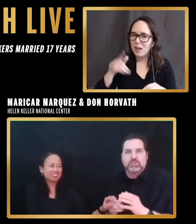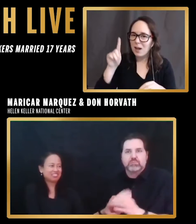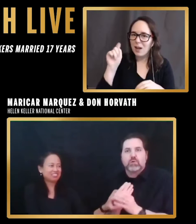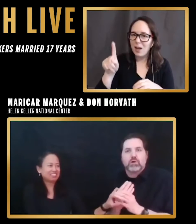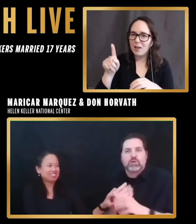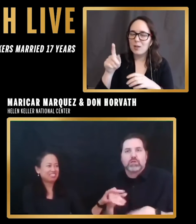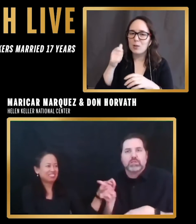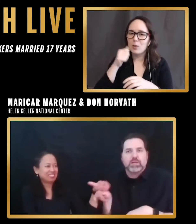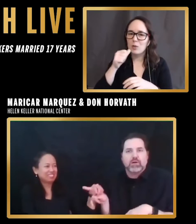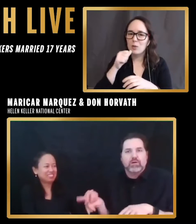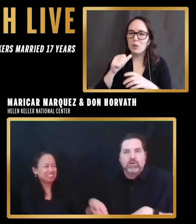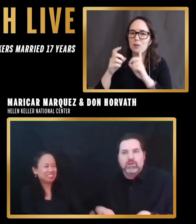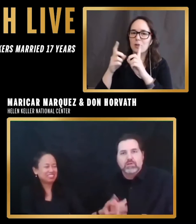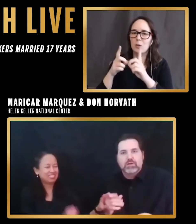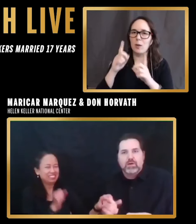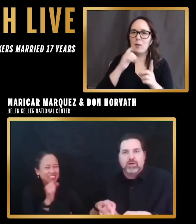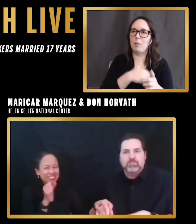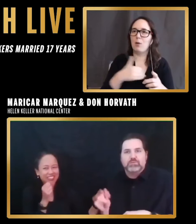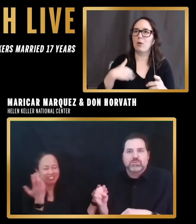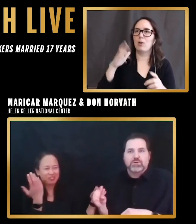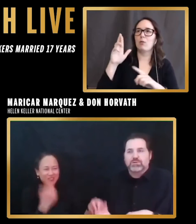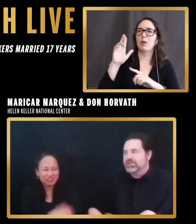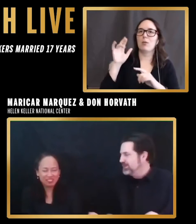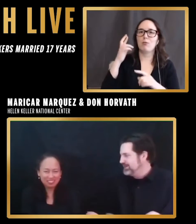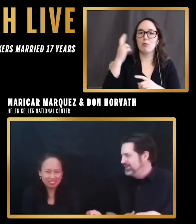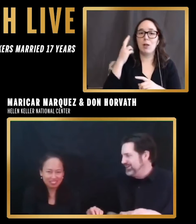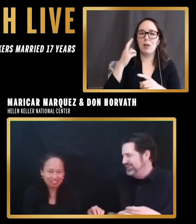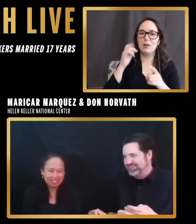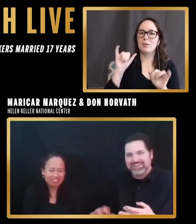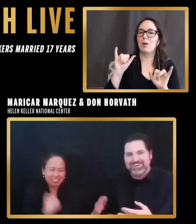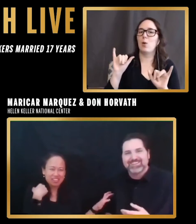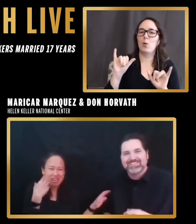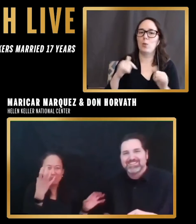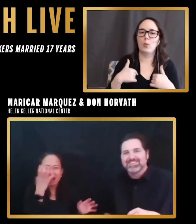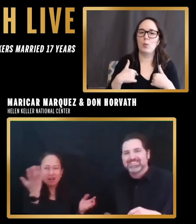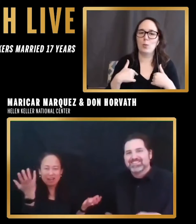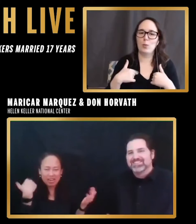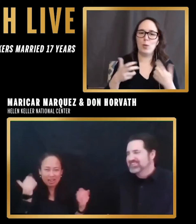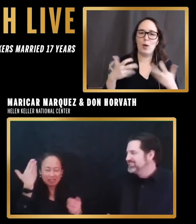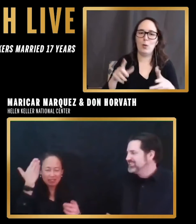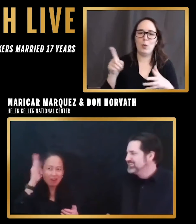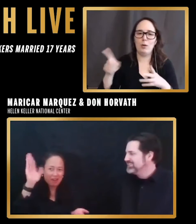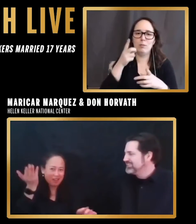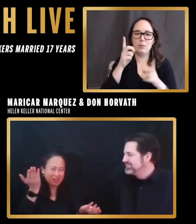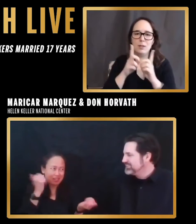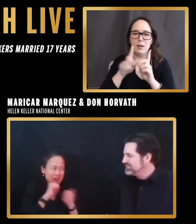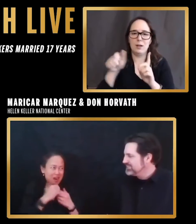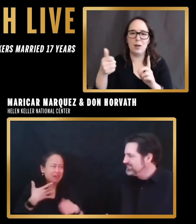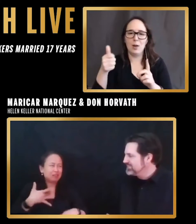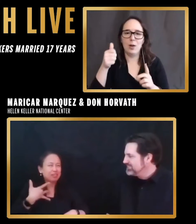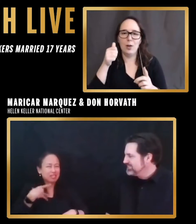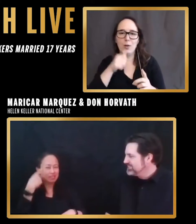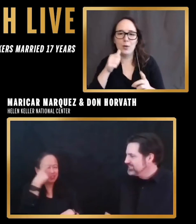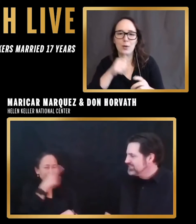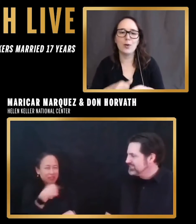think, a spark in there. So. Yeah. I was